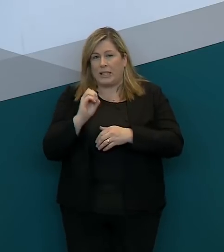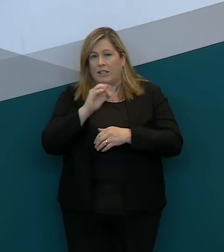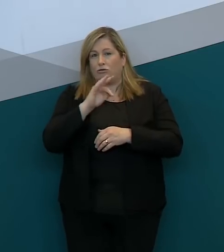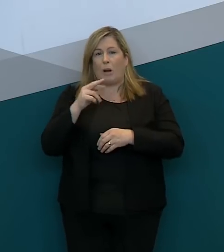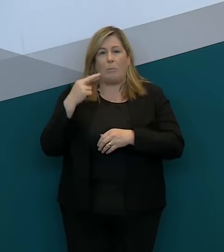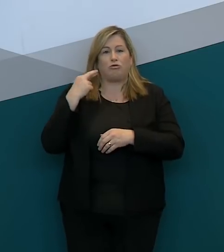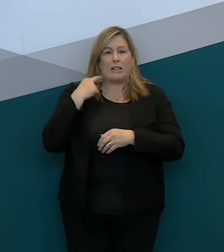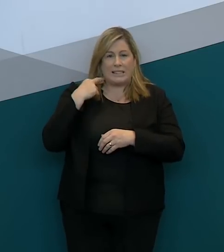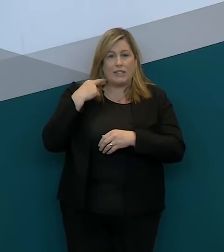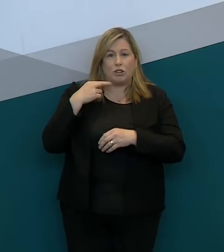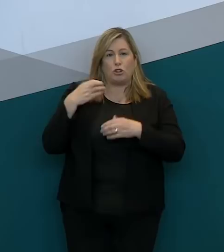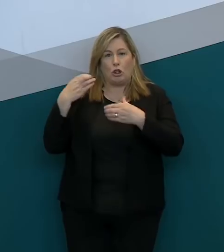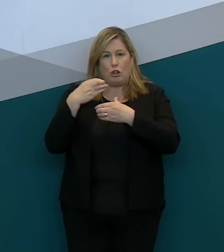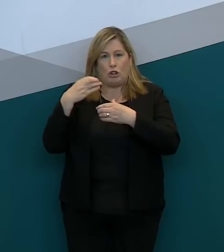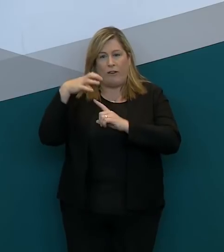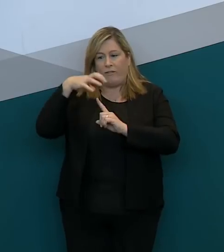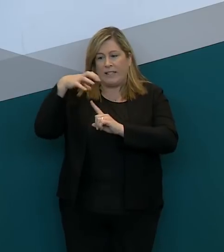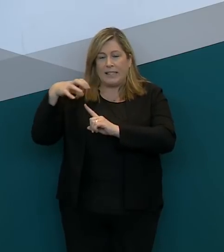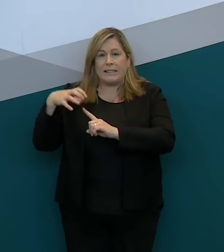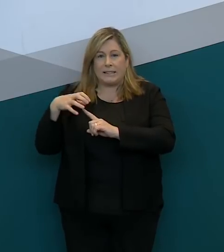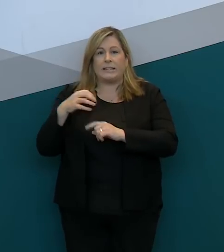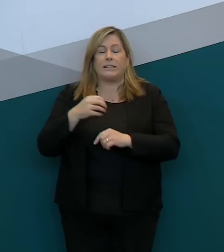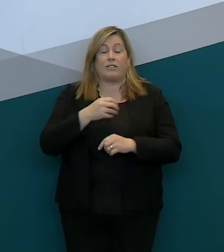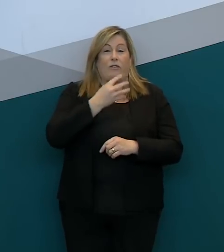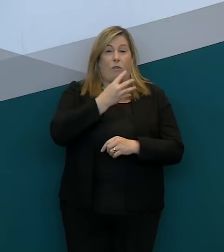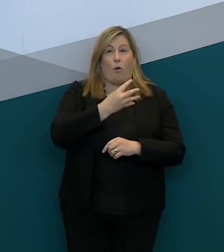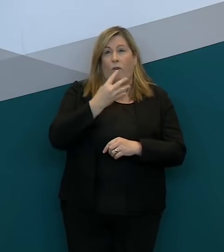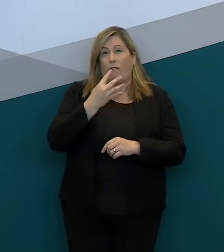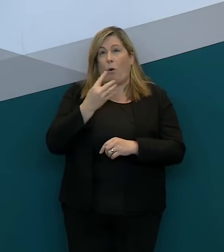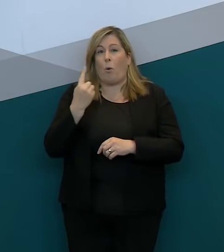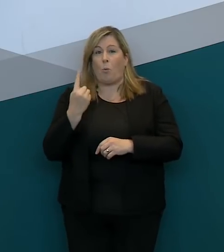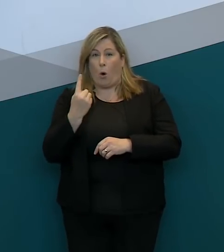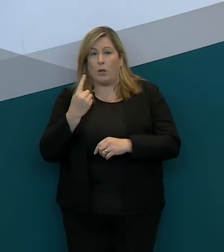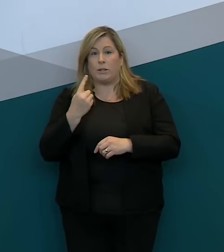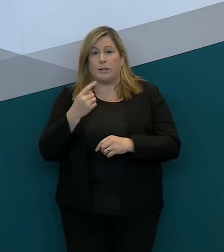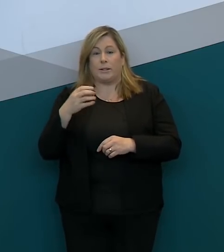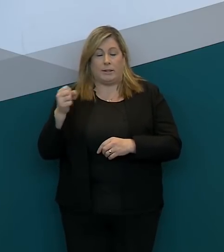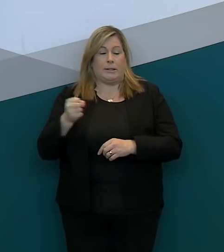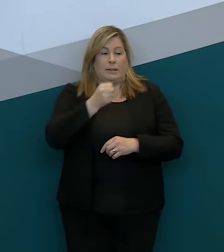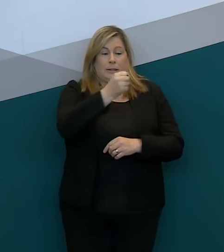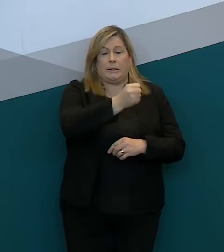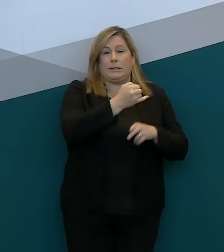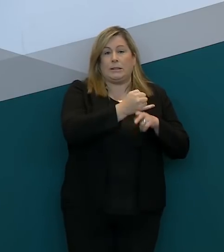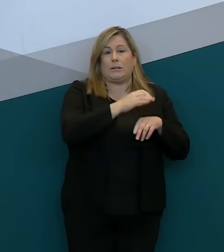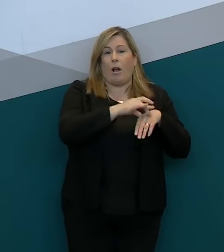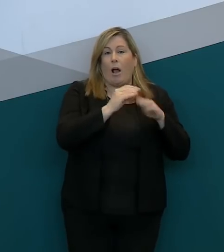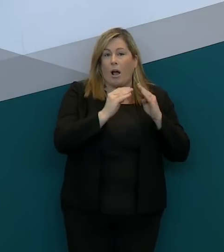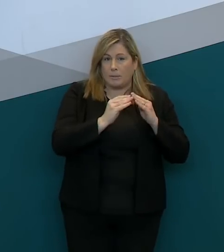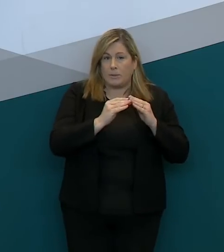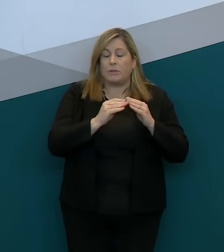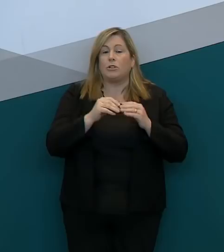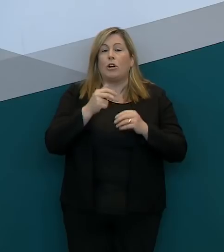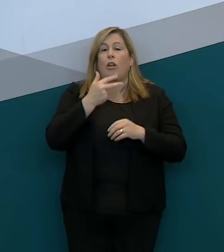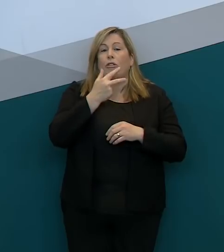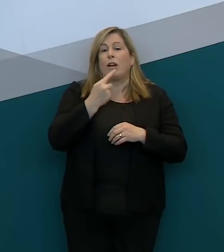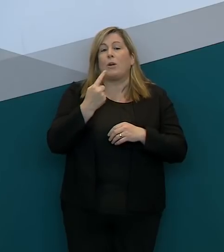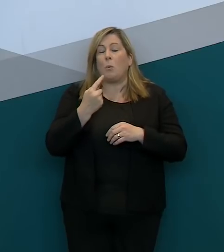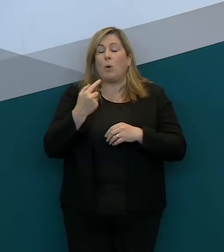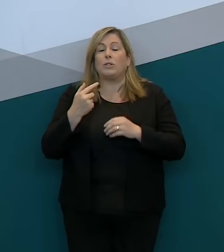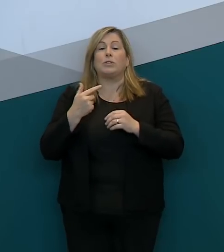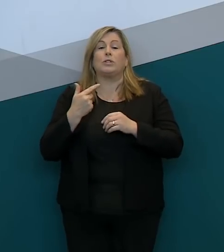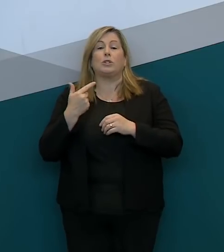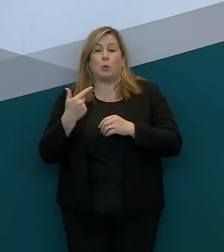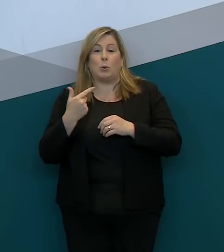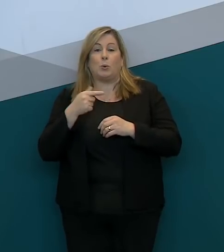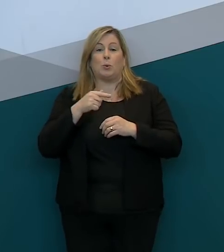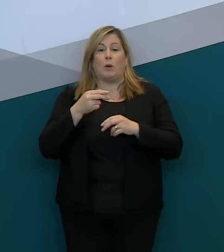residents of residential care facilities. That's 441 who were admitted to hospital, 312 of whom, or 5.3%,